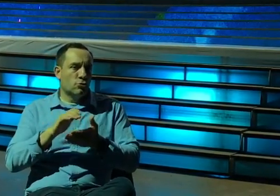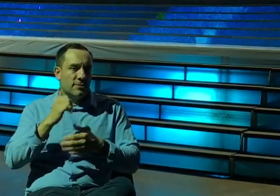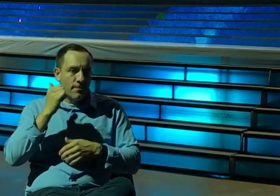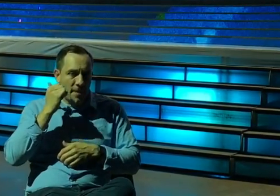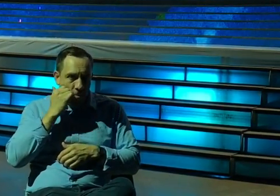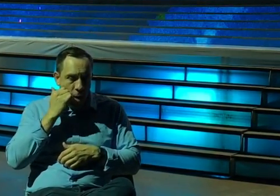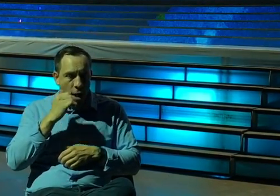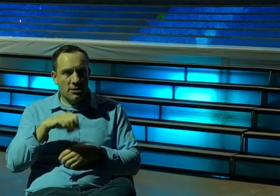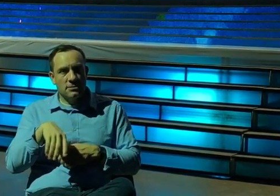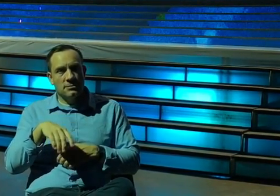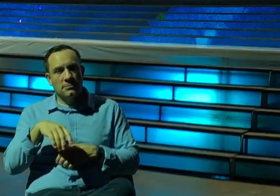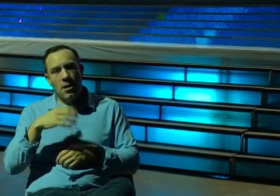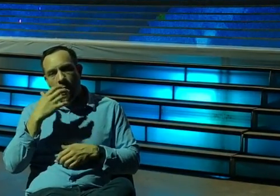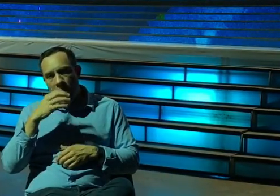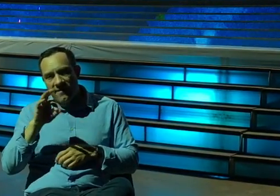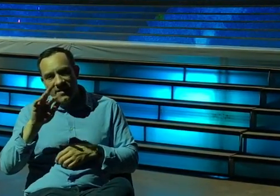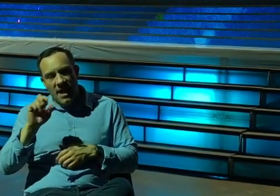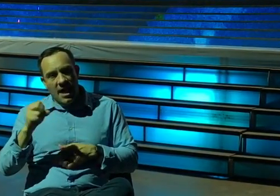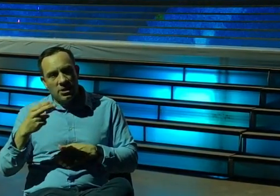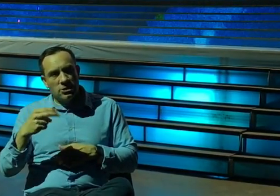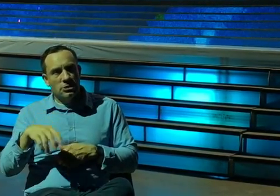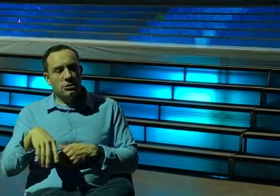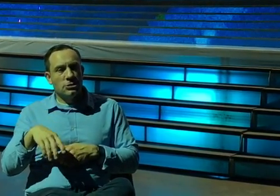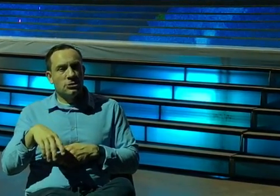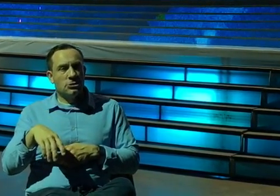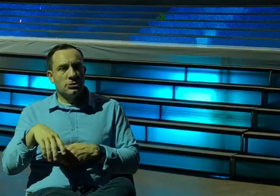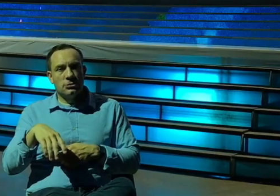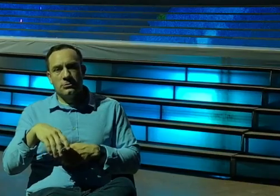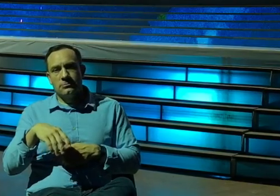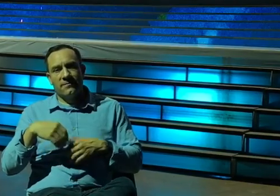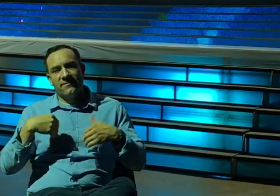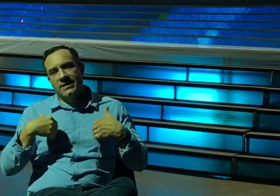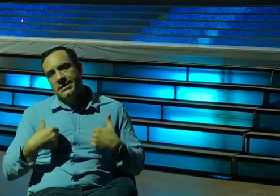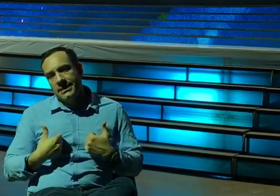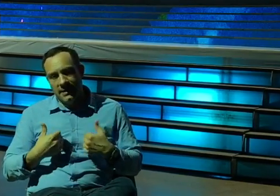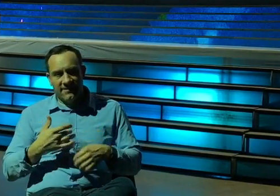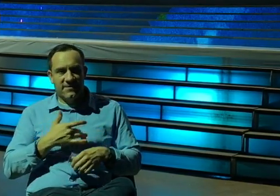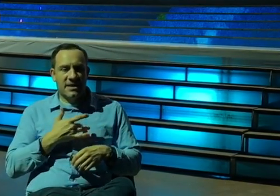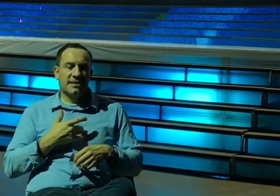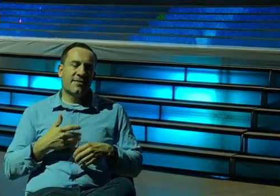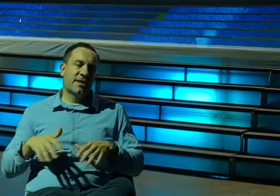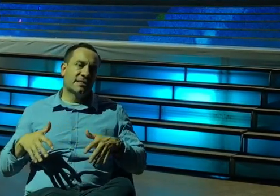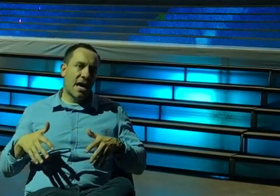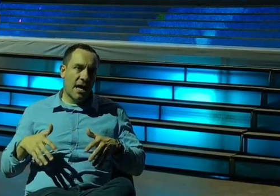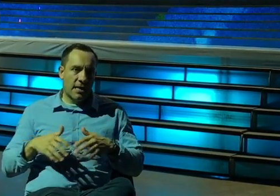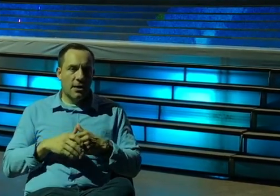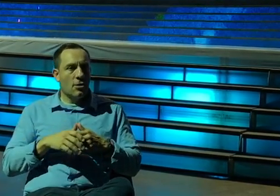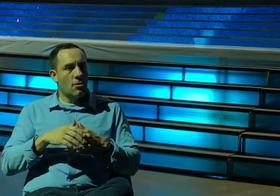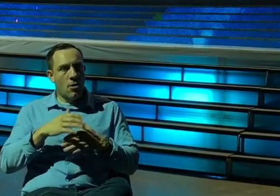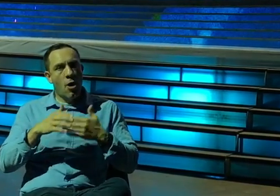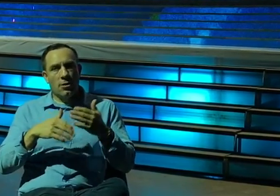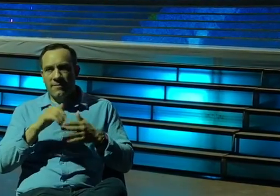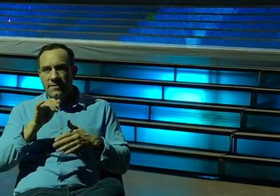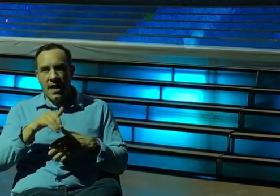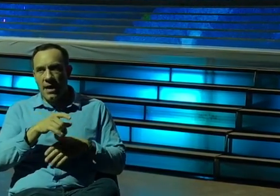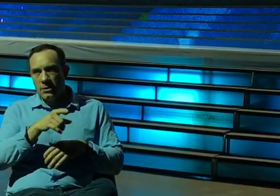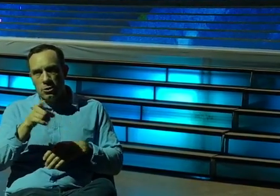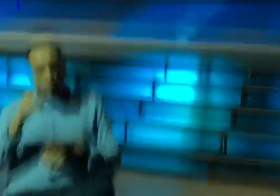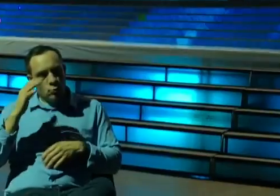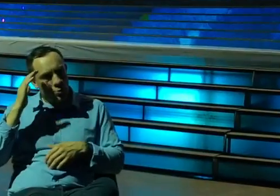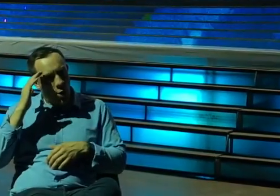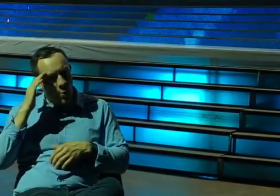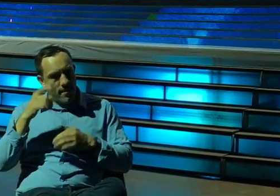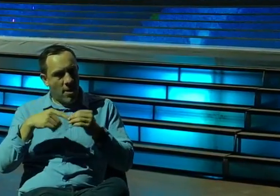flashes, insomnia, fatigue, feelings of anxiety. That's something to cheer about, right? That's